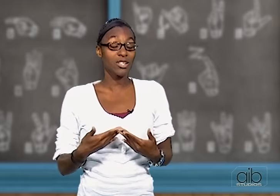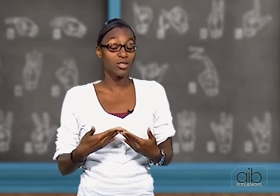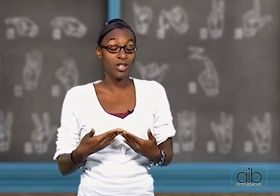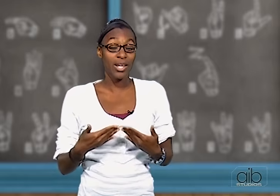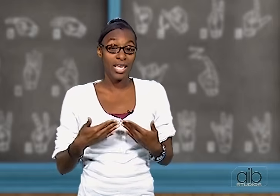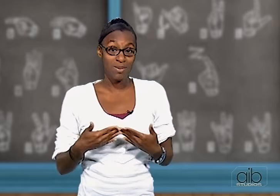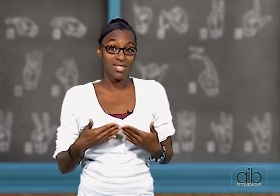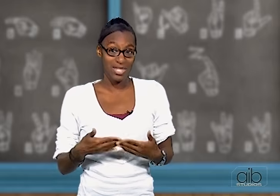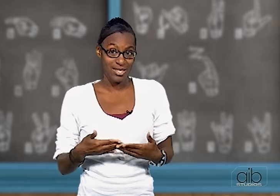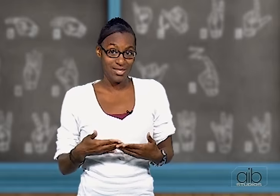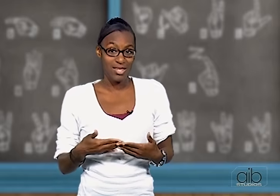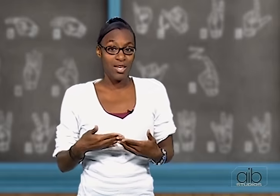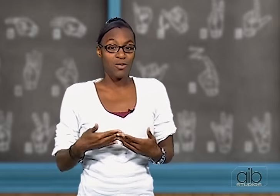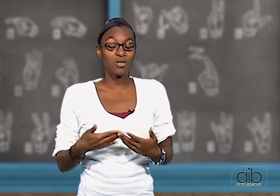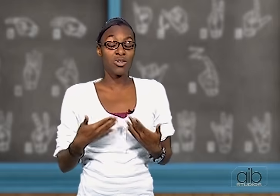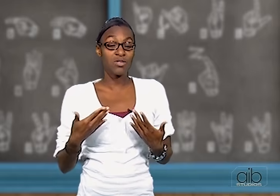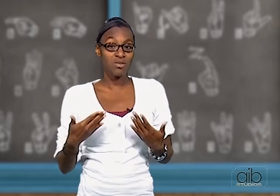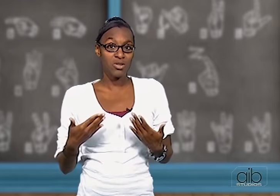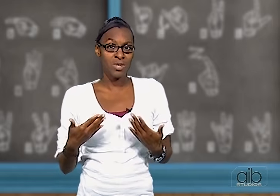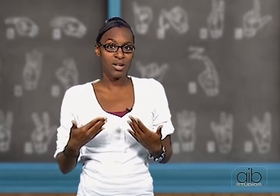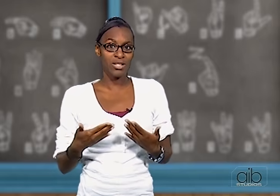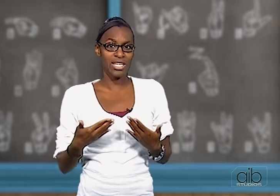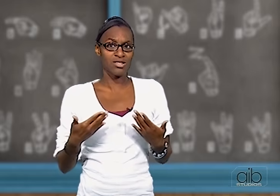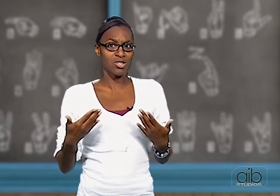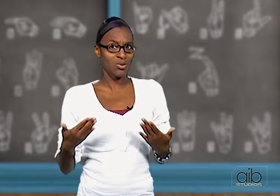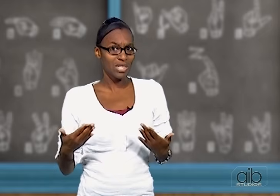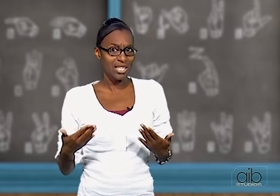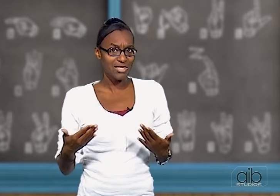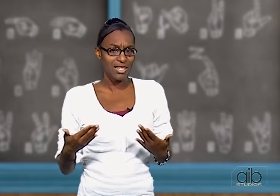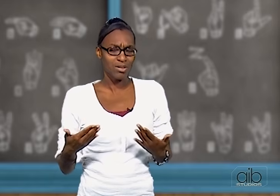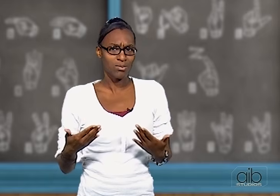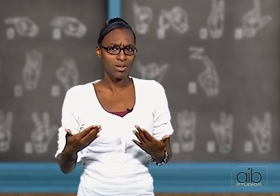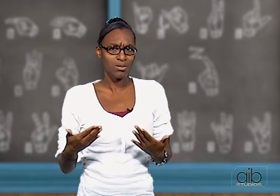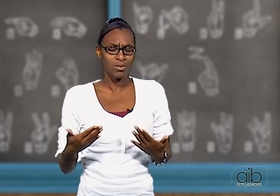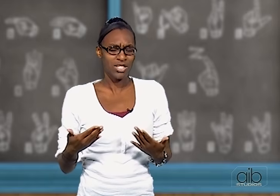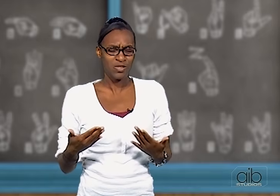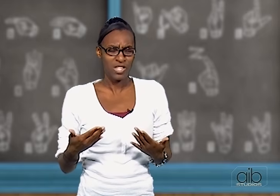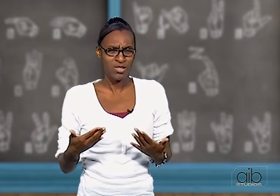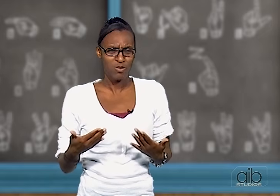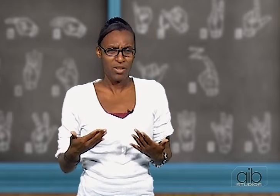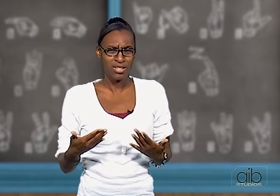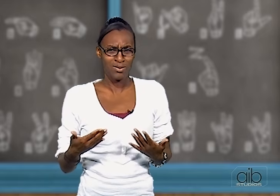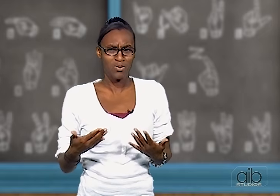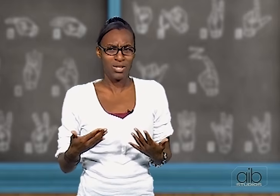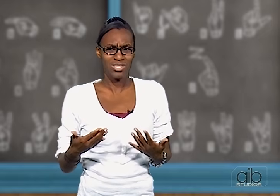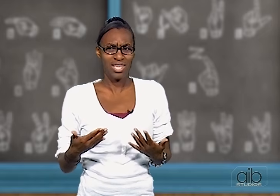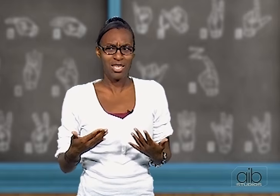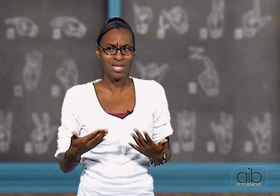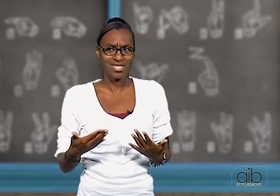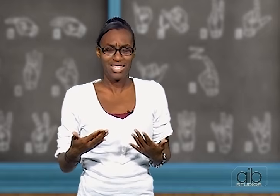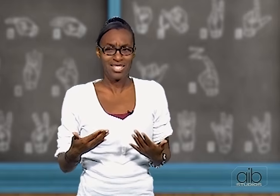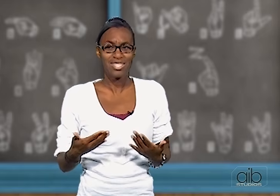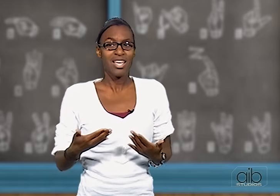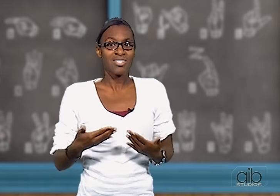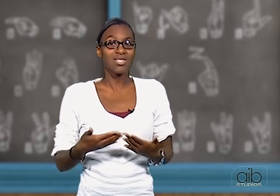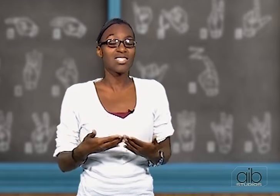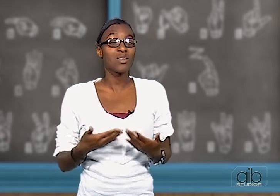learn our ABCs. For those of you that are like new to this, like what is finger spelling? What is the ABCs? So this is a